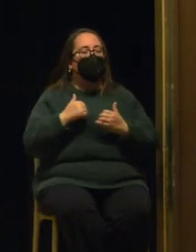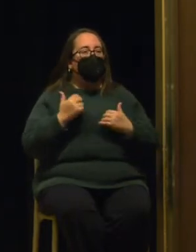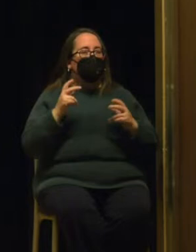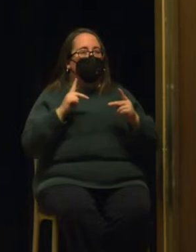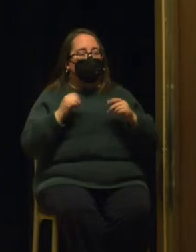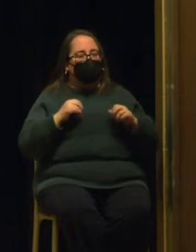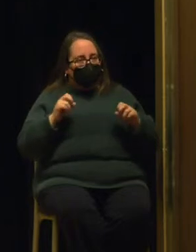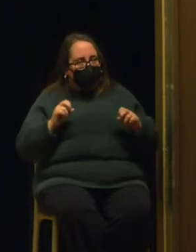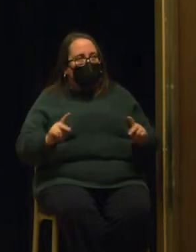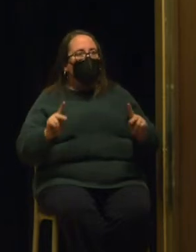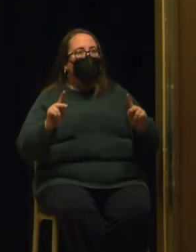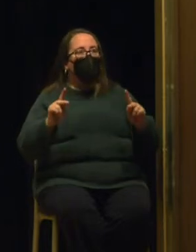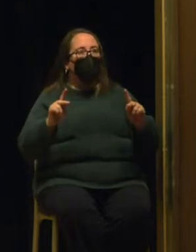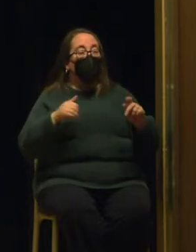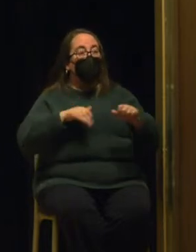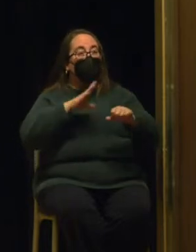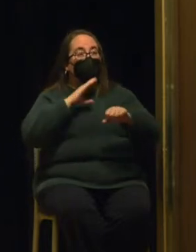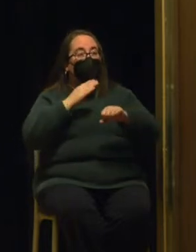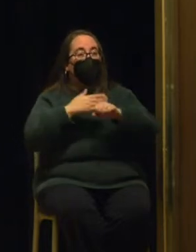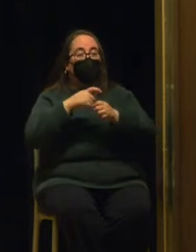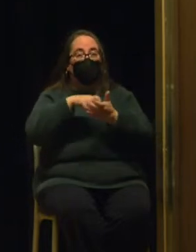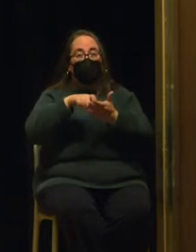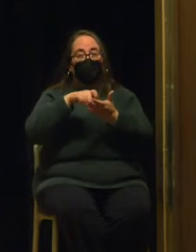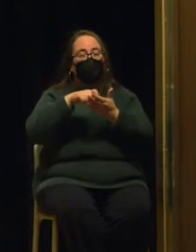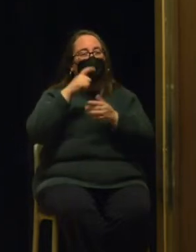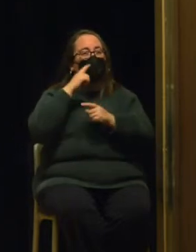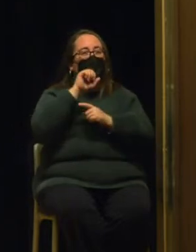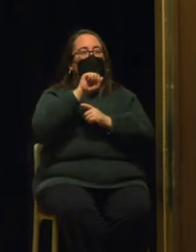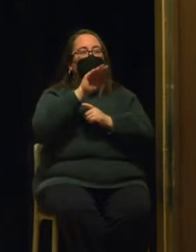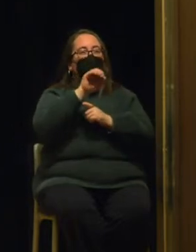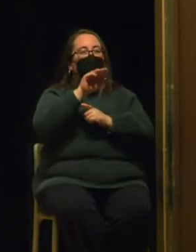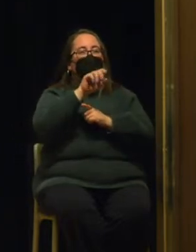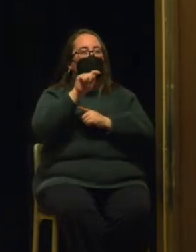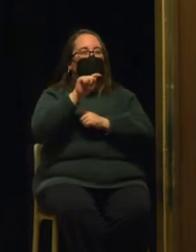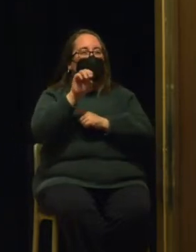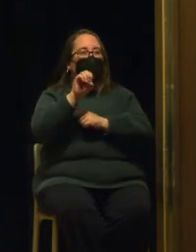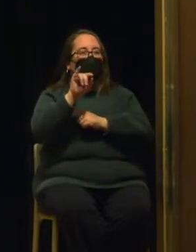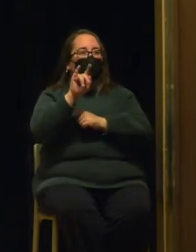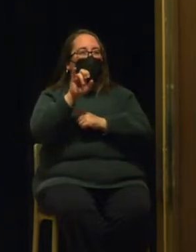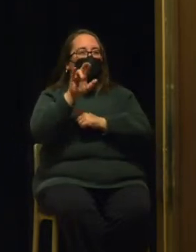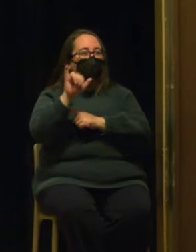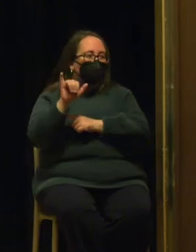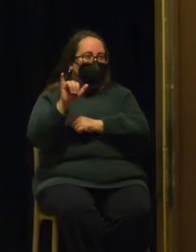have opportunities. My daughter writes for Abbott Elementary. And,